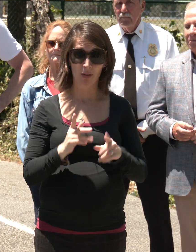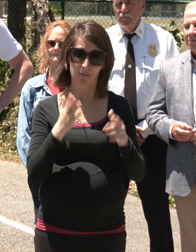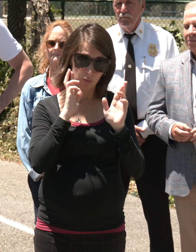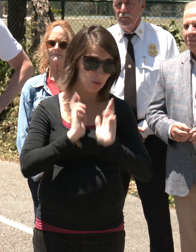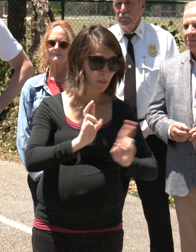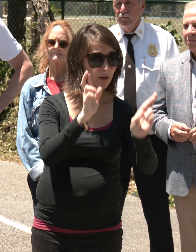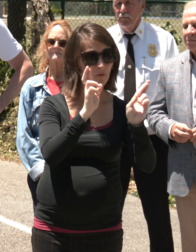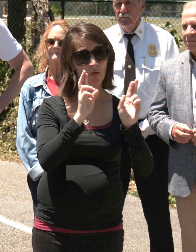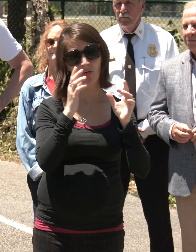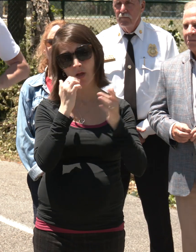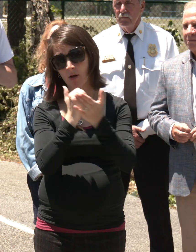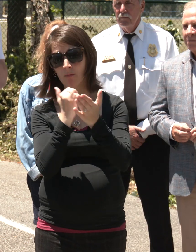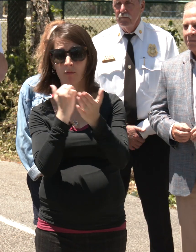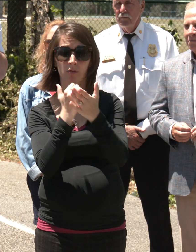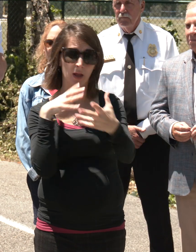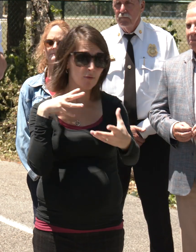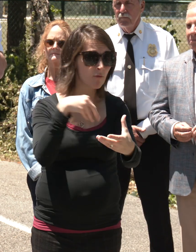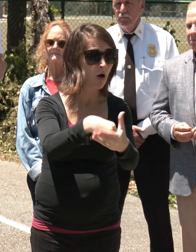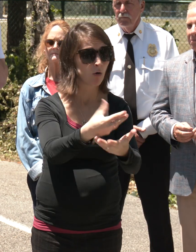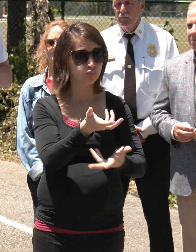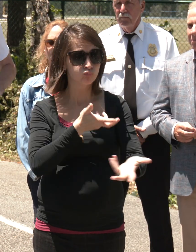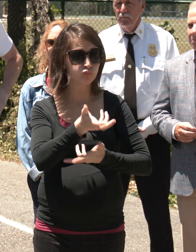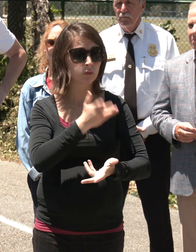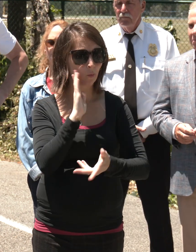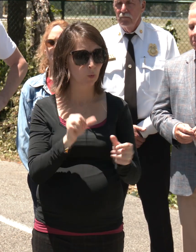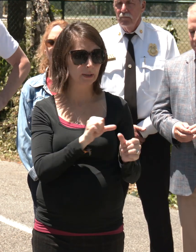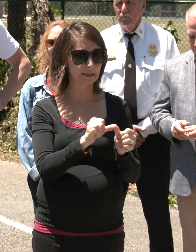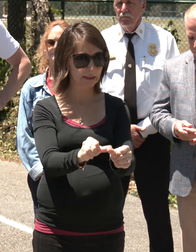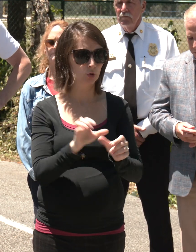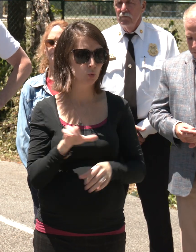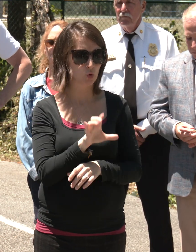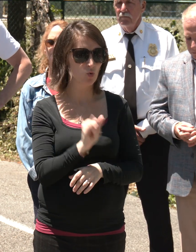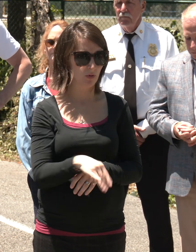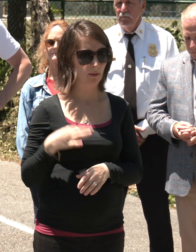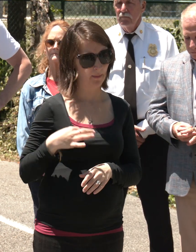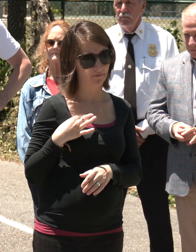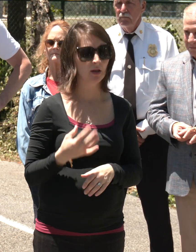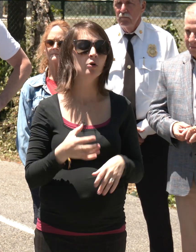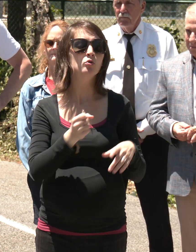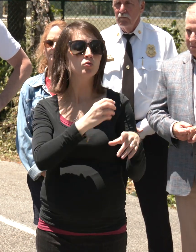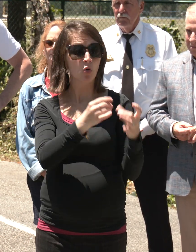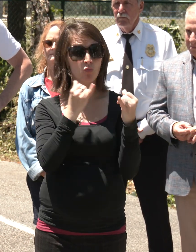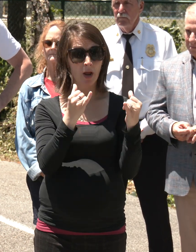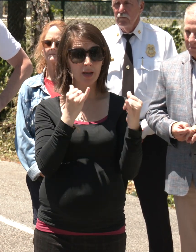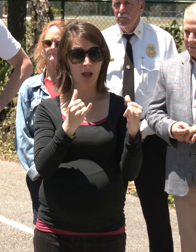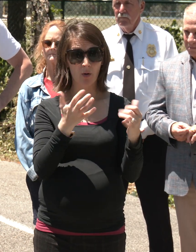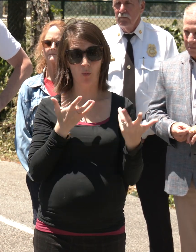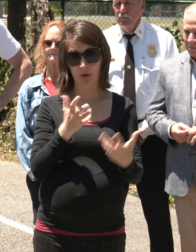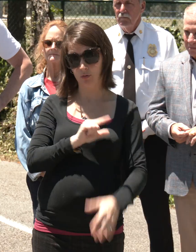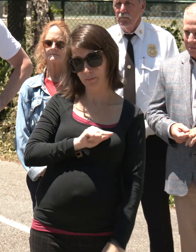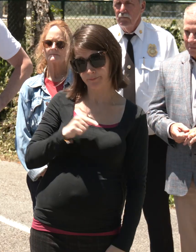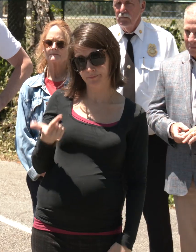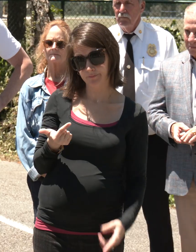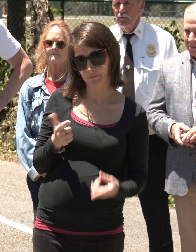helpful, engaged, and will continue to do that. I want to now hand it over to,